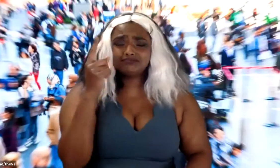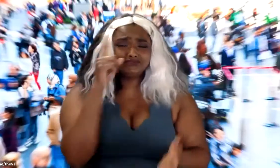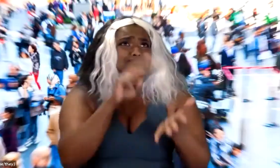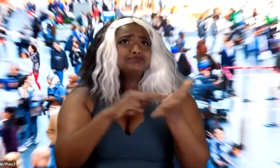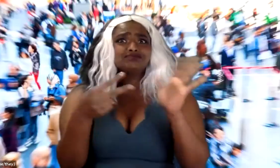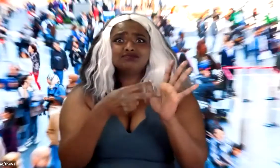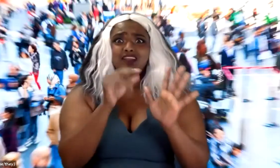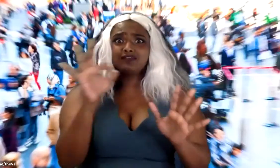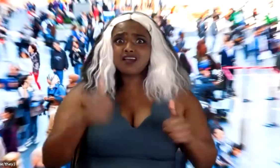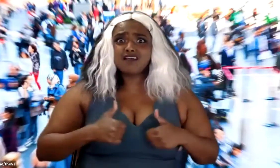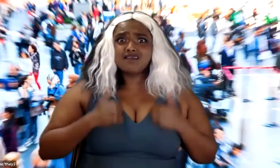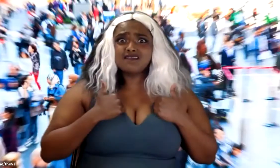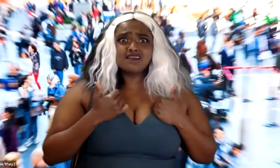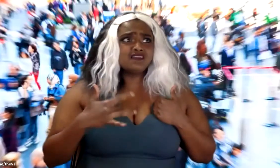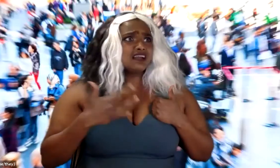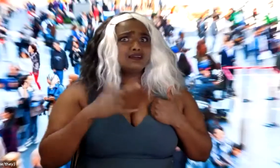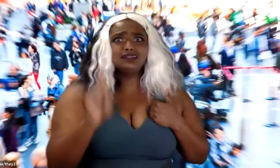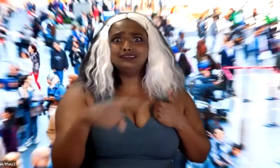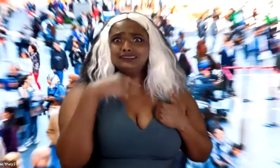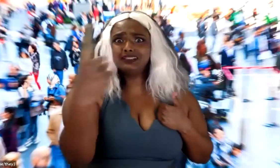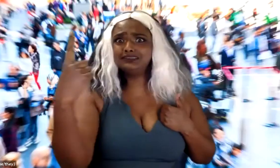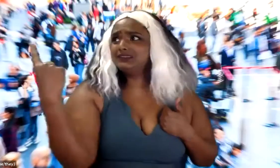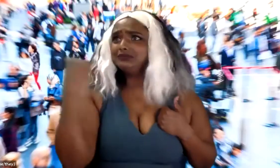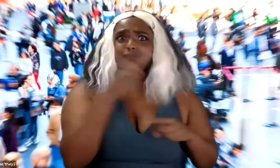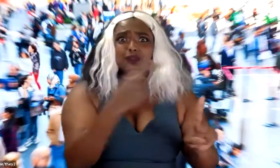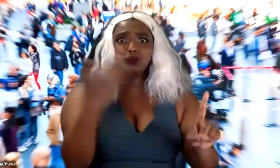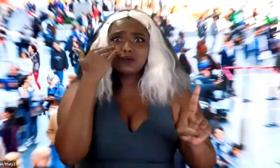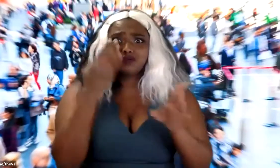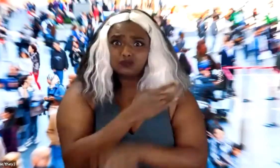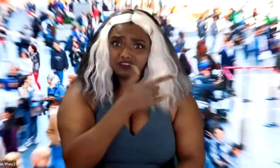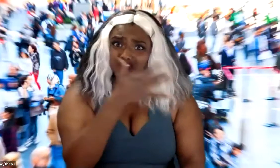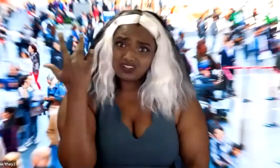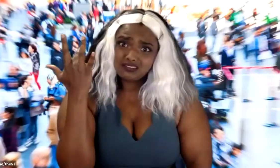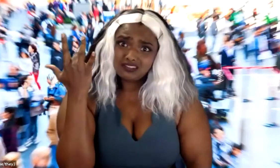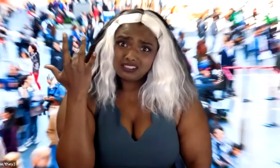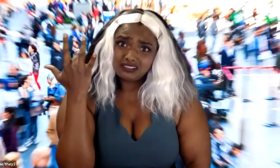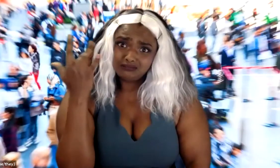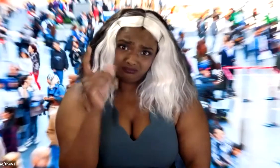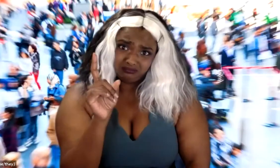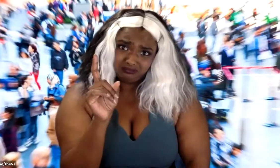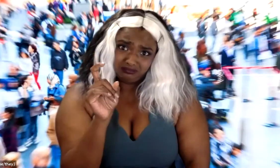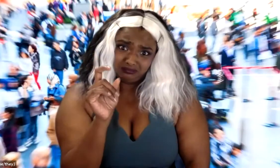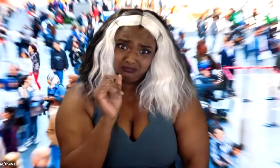Have they just discovered the meaning of life and have to share it with everyone they know before they forget?